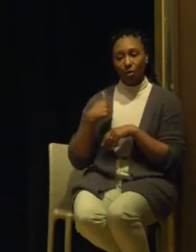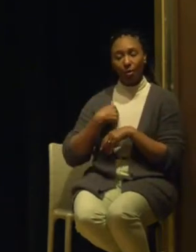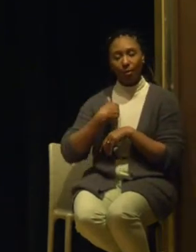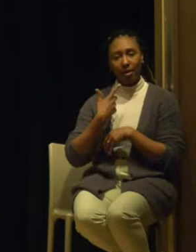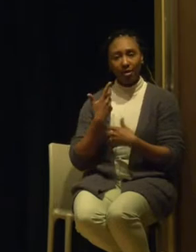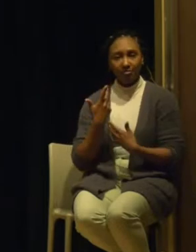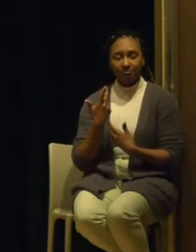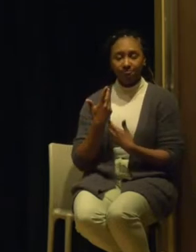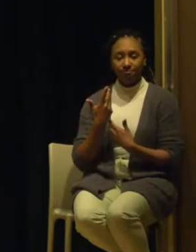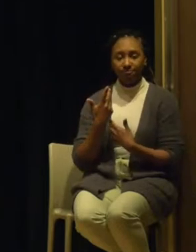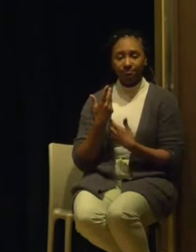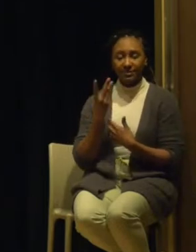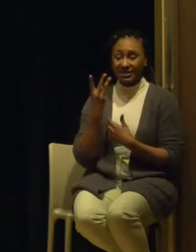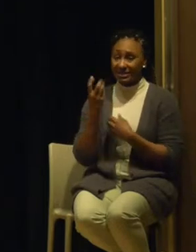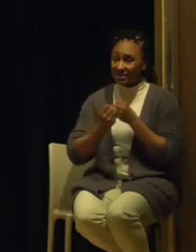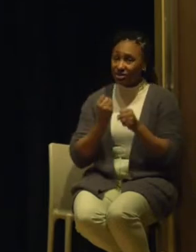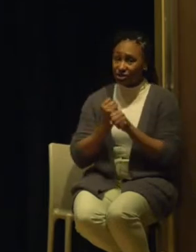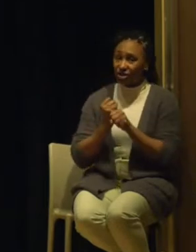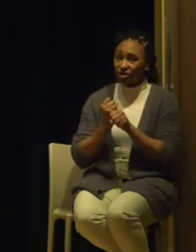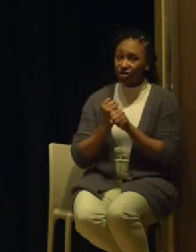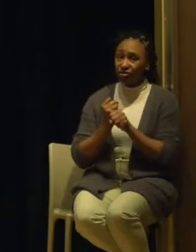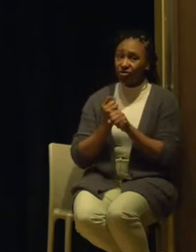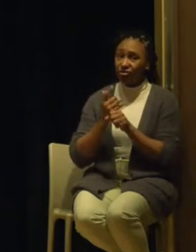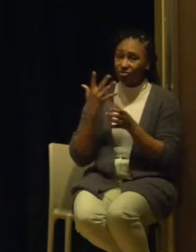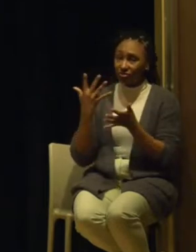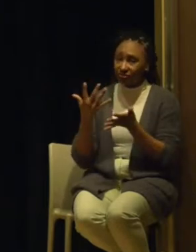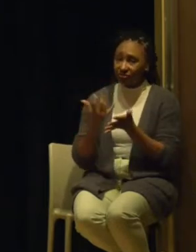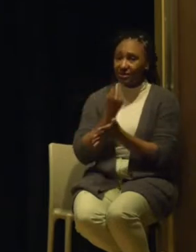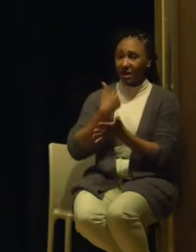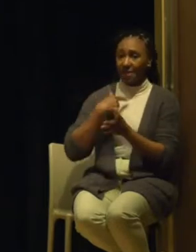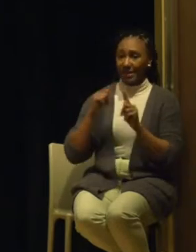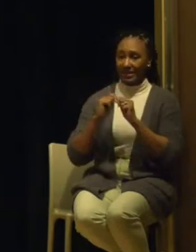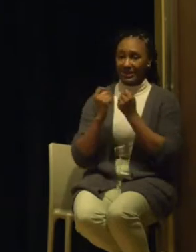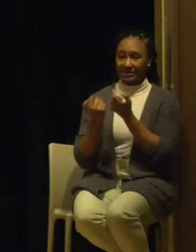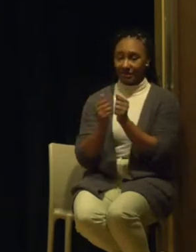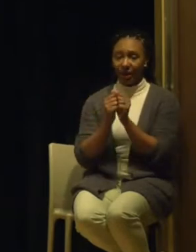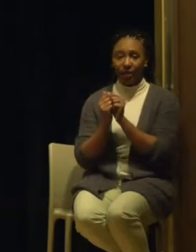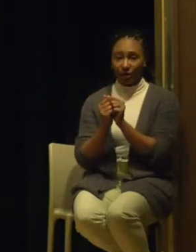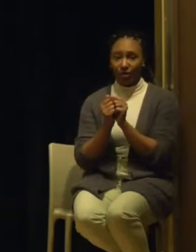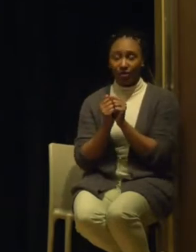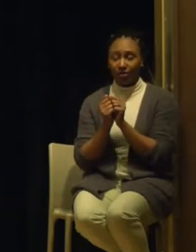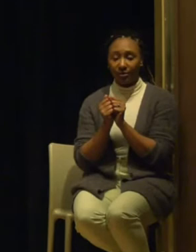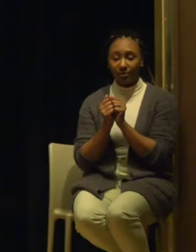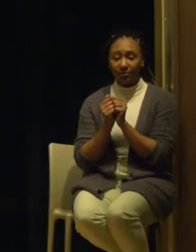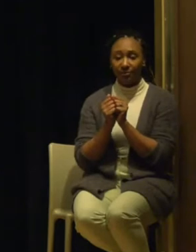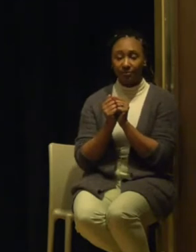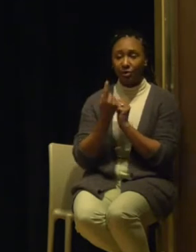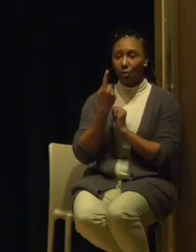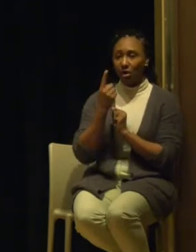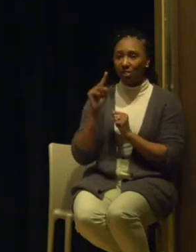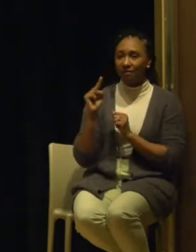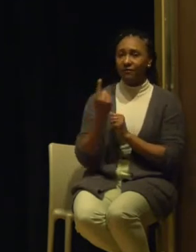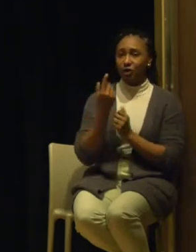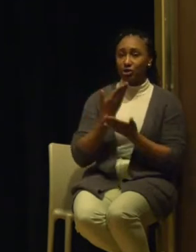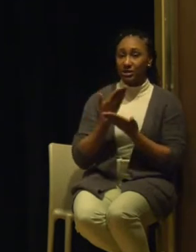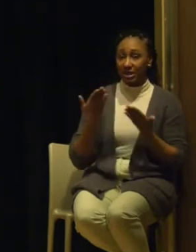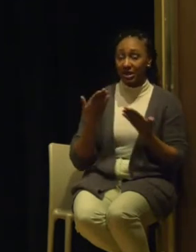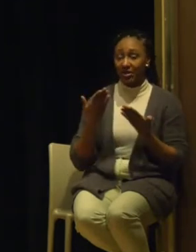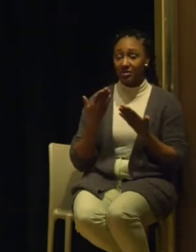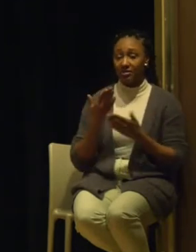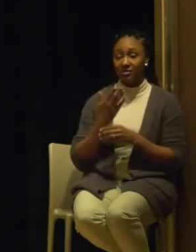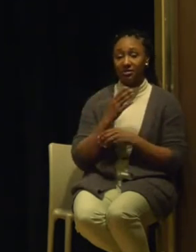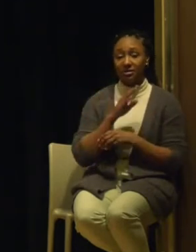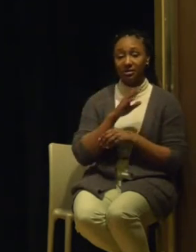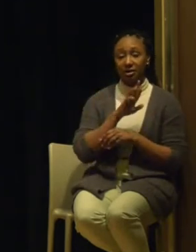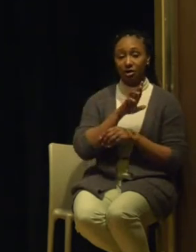literally took me 6 years to get my own team together. Mm. Because one of the first things Bob Johnson did, he kicked